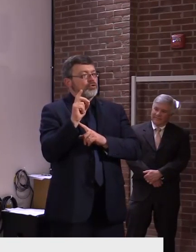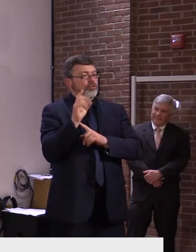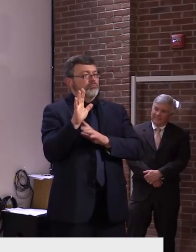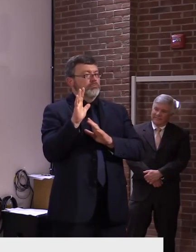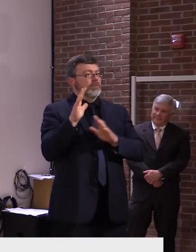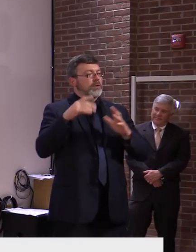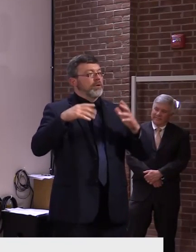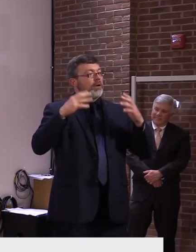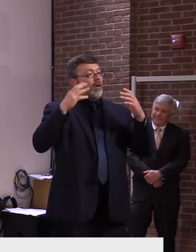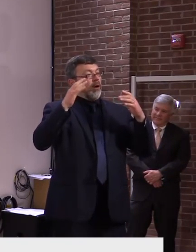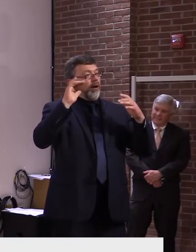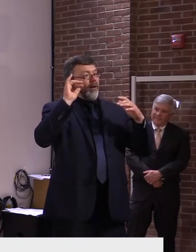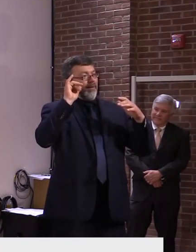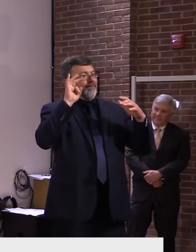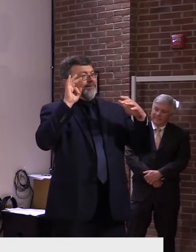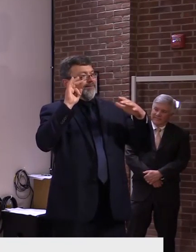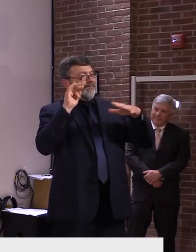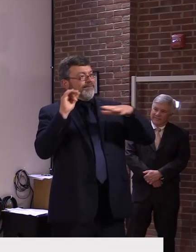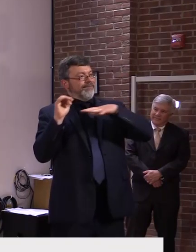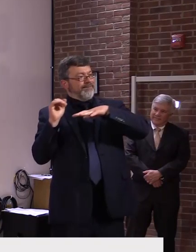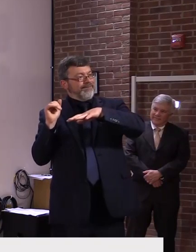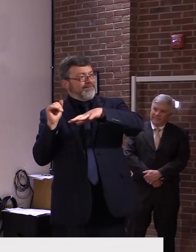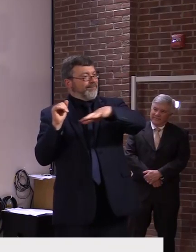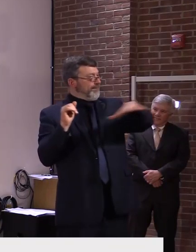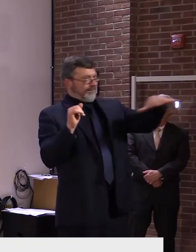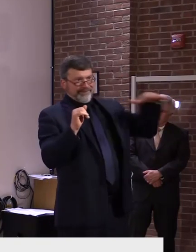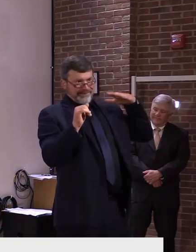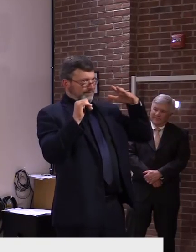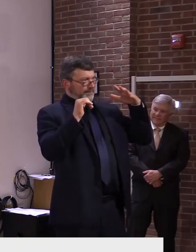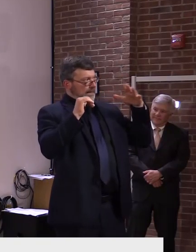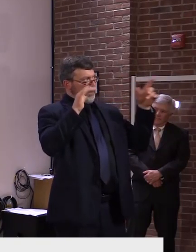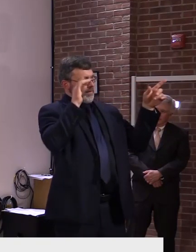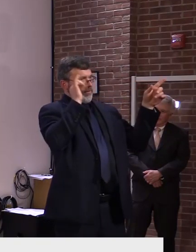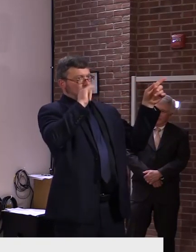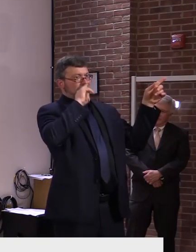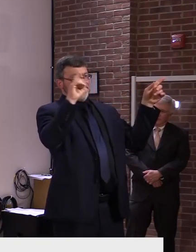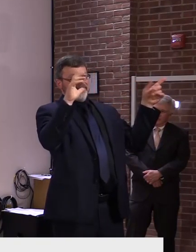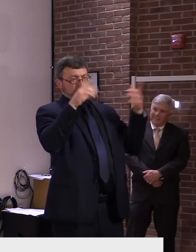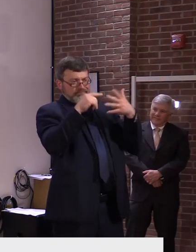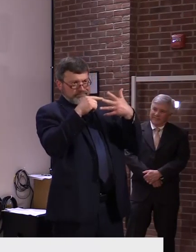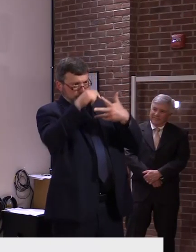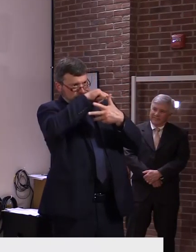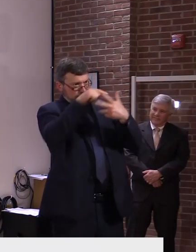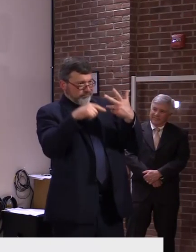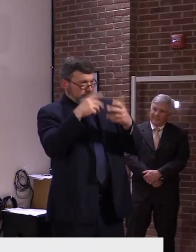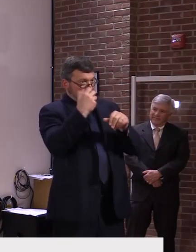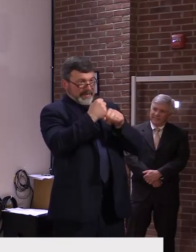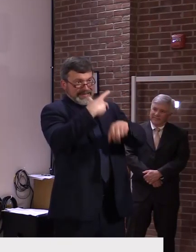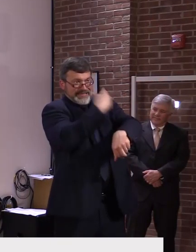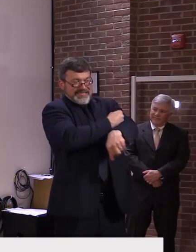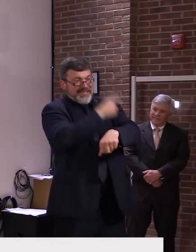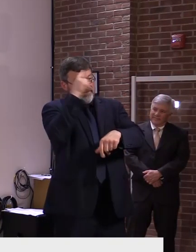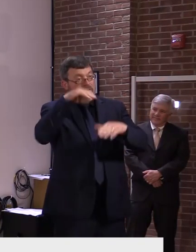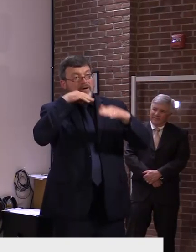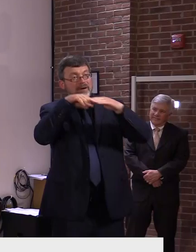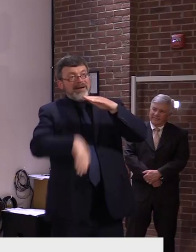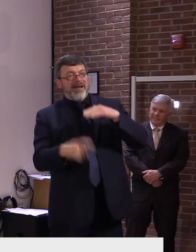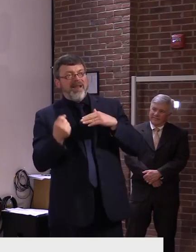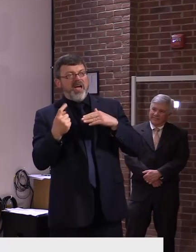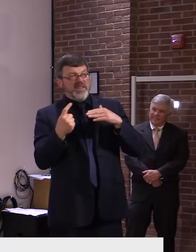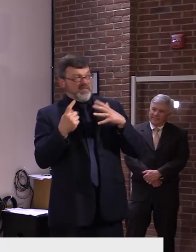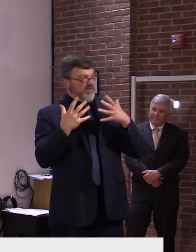or what have you, we're going to be very, very close to that, if not surpass that. So we won't focus on the number for